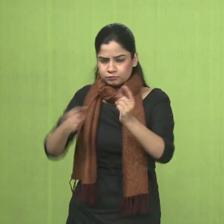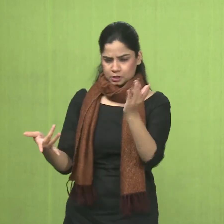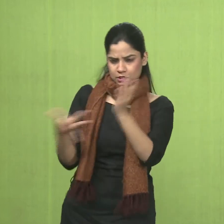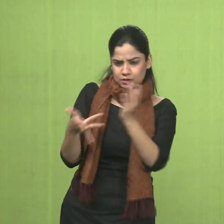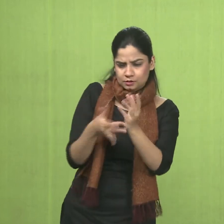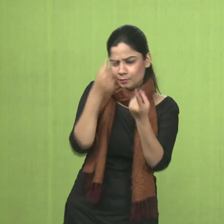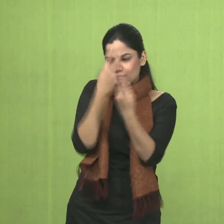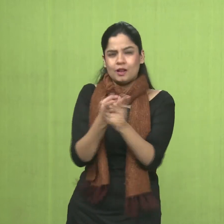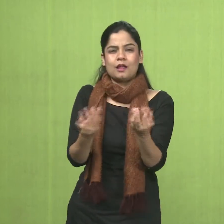etc.